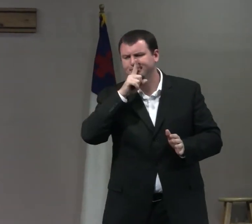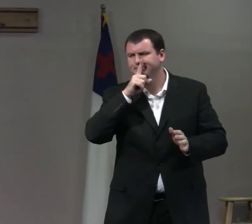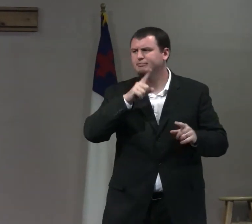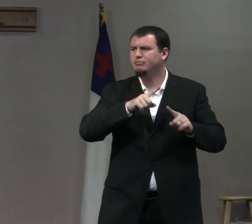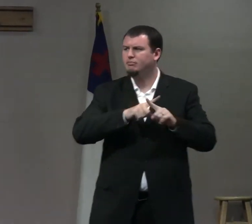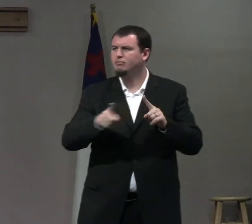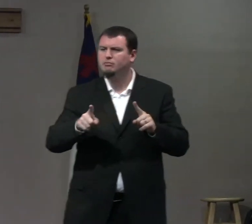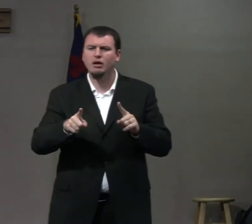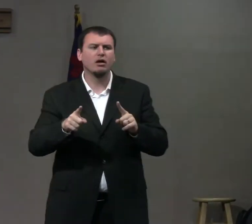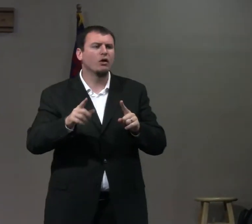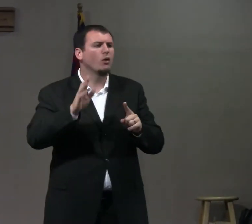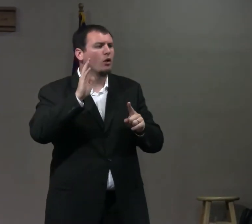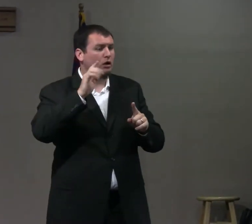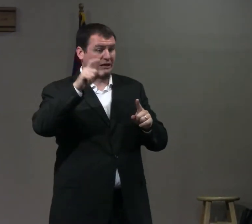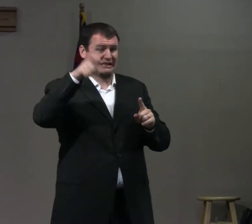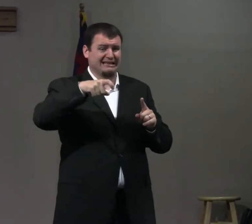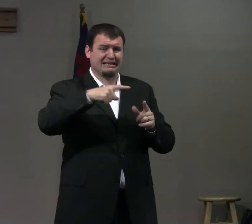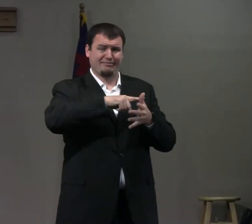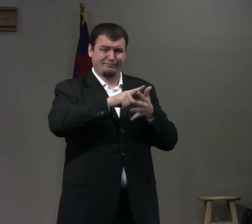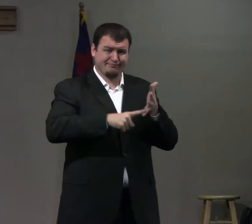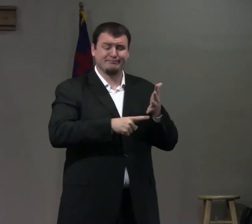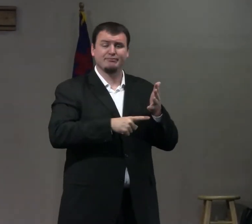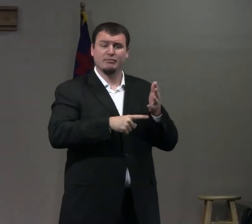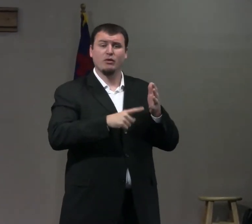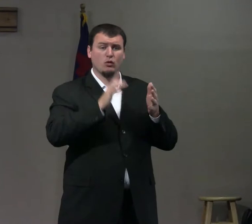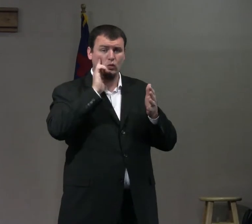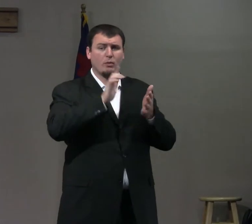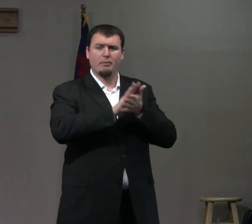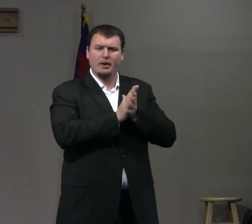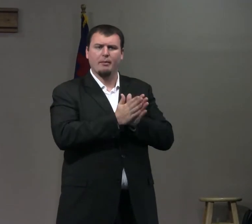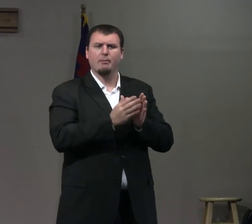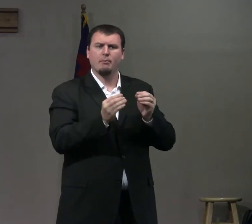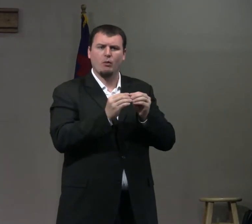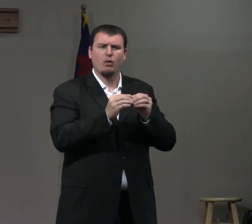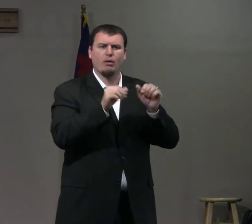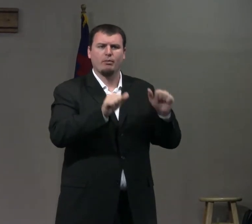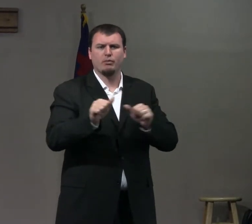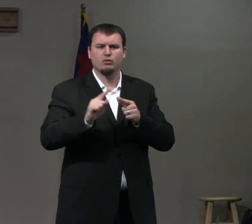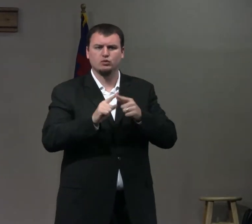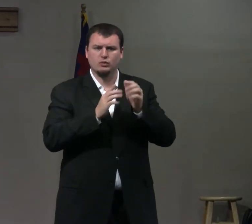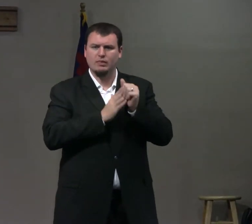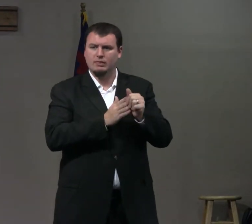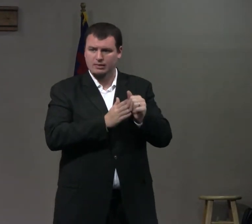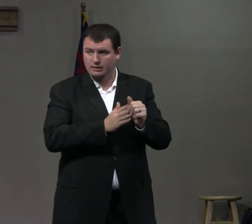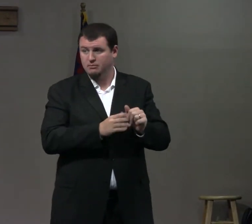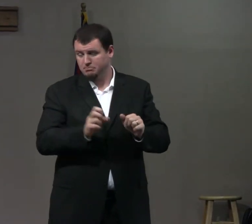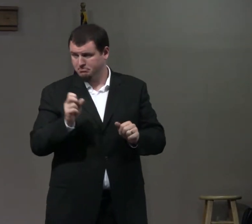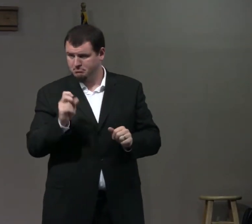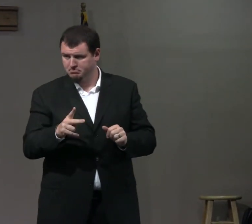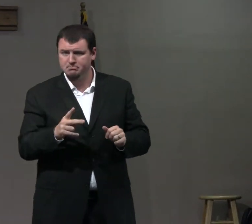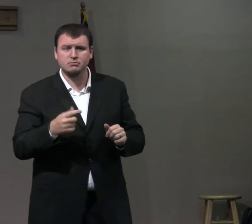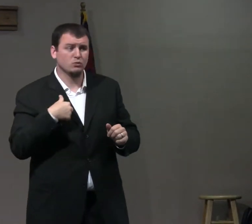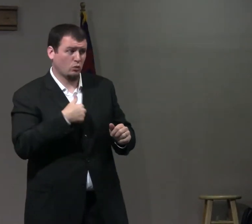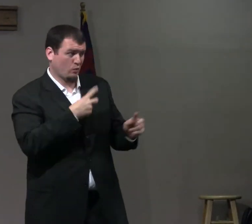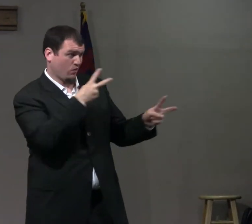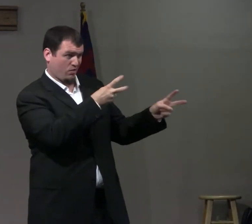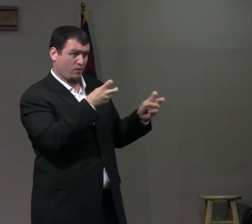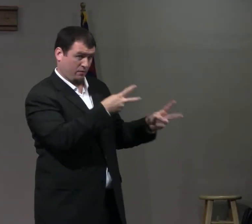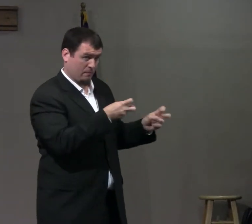It doesn't necessarily mean that you will become a pastor because you have these things, but these things will help you give